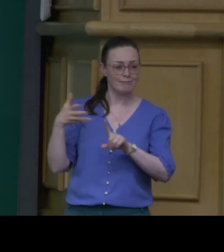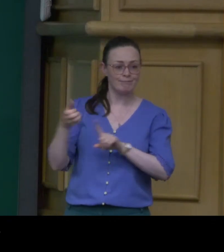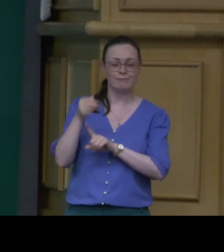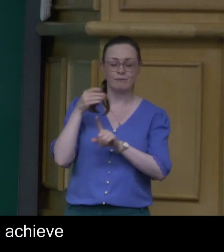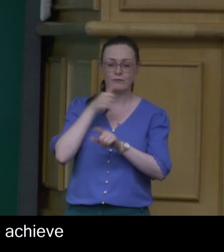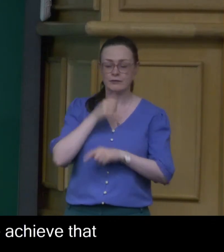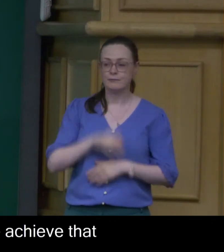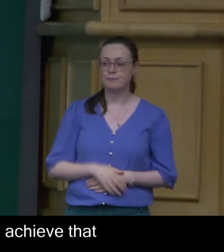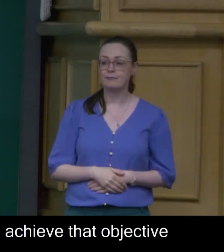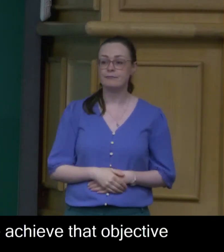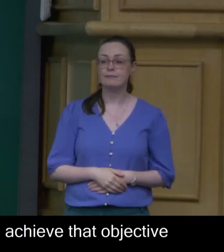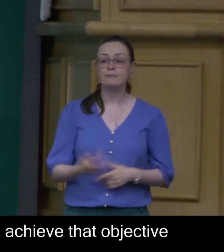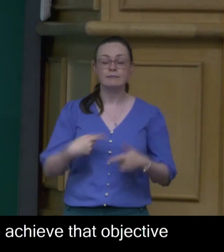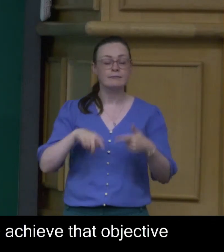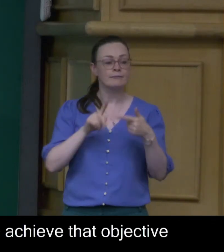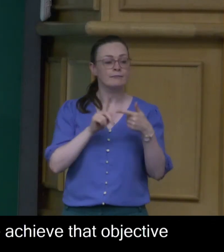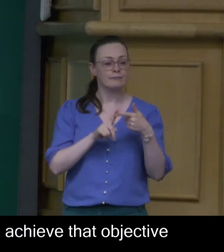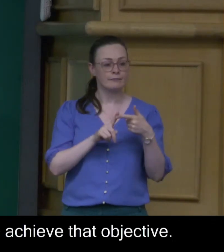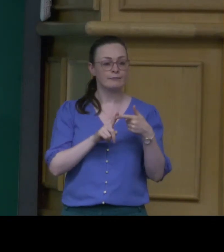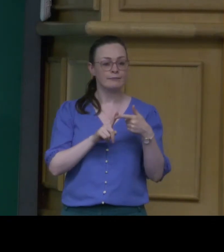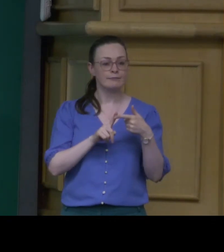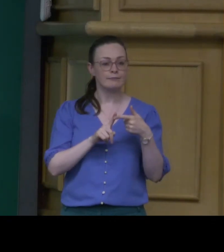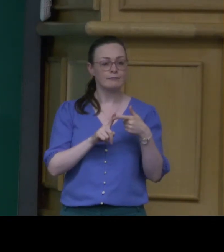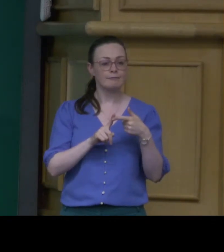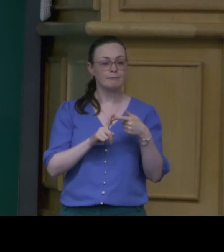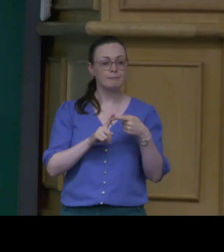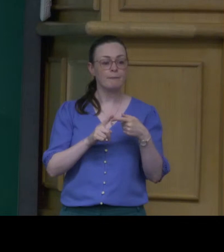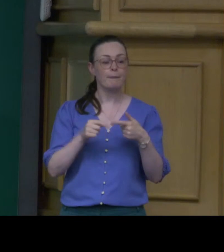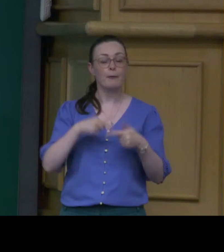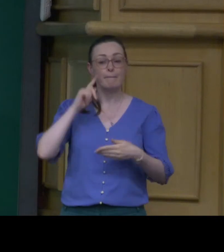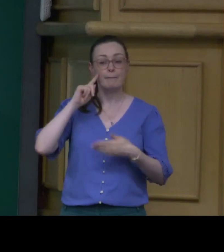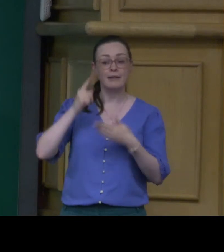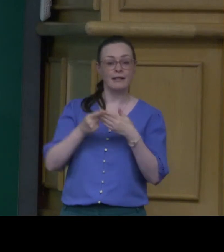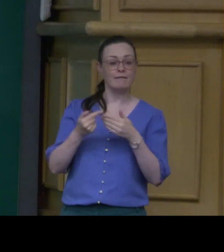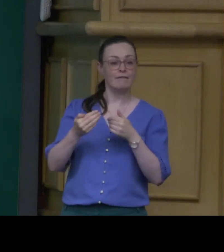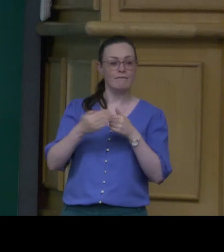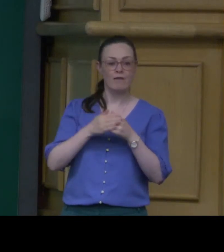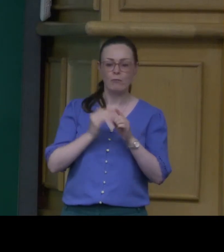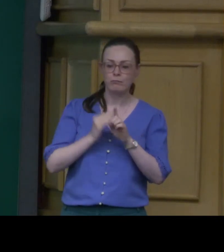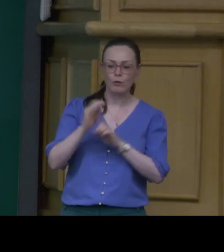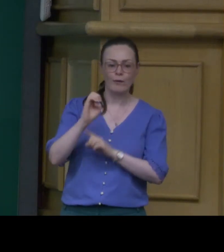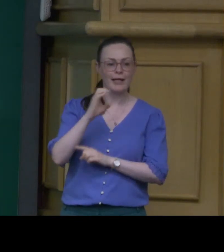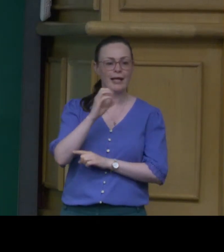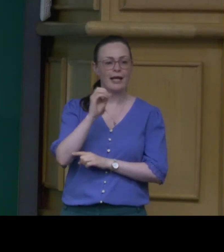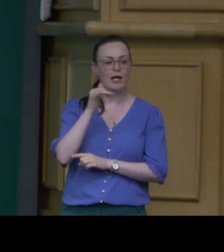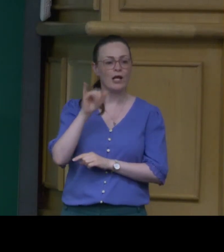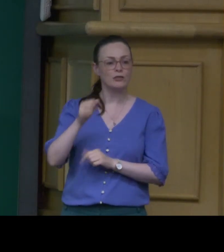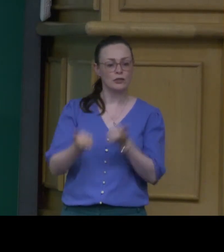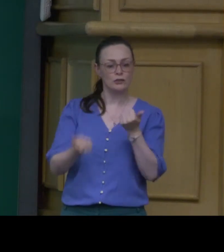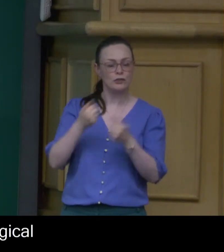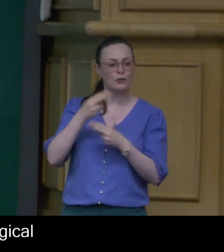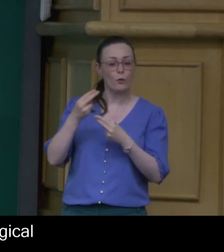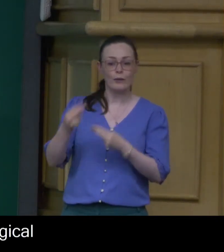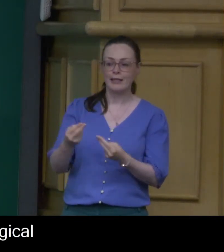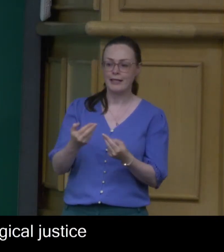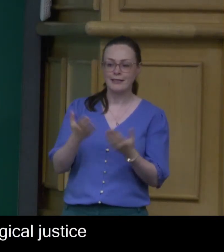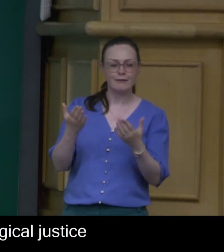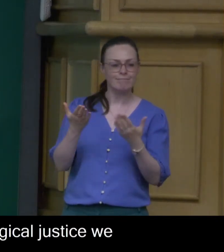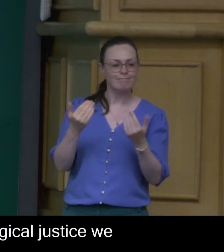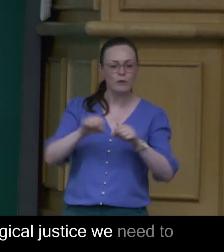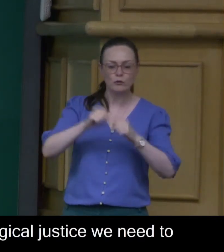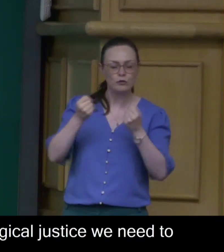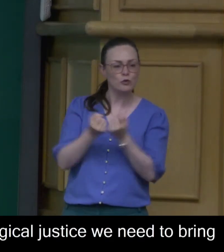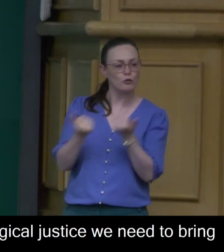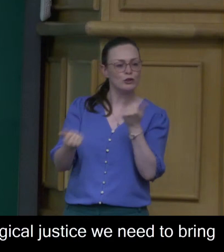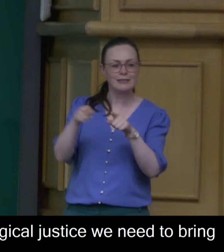objective. Secondly, a belief that in restoring ecological justice, we need to bring social justice